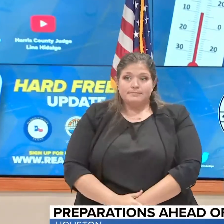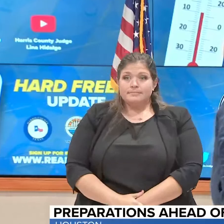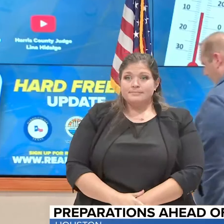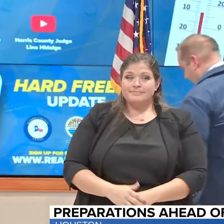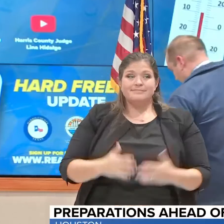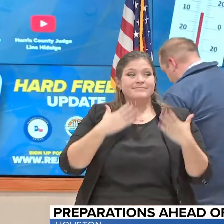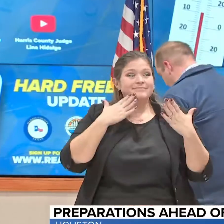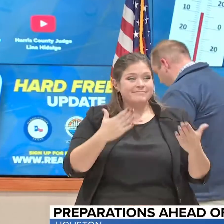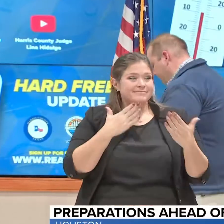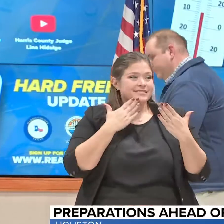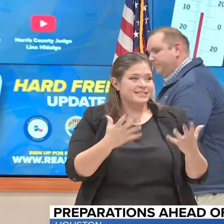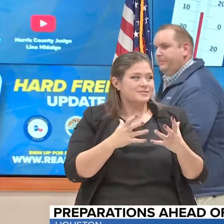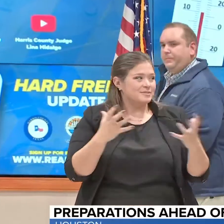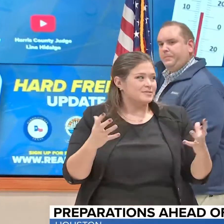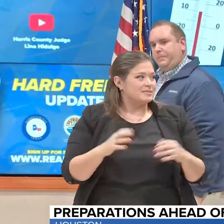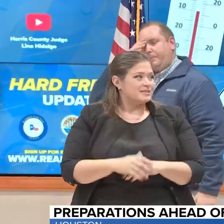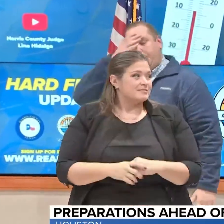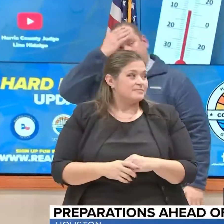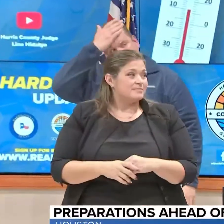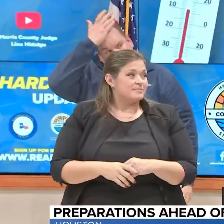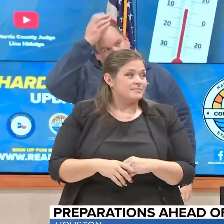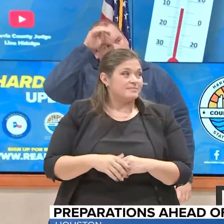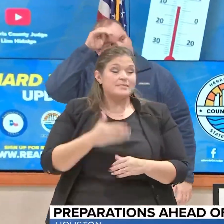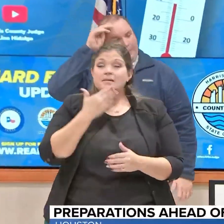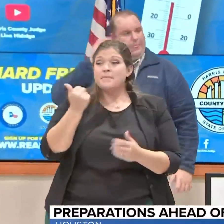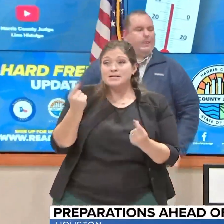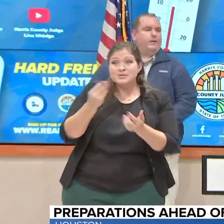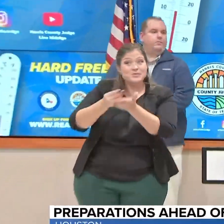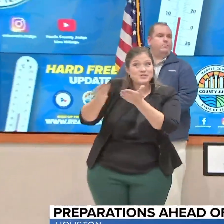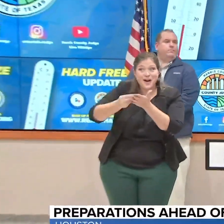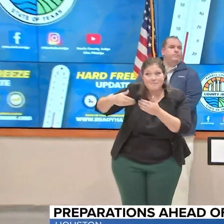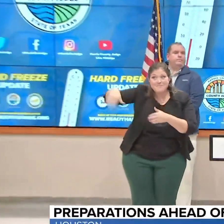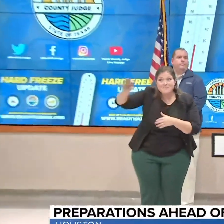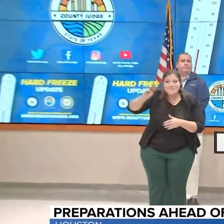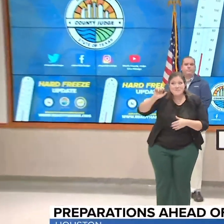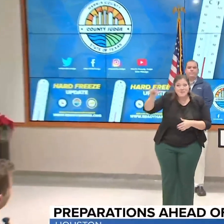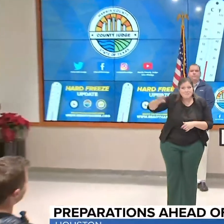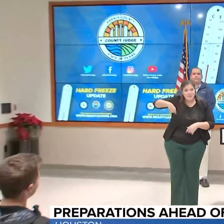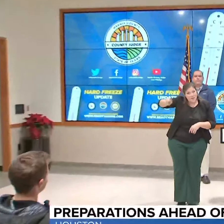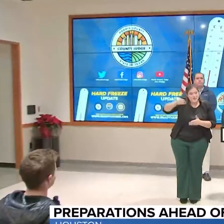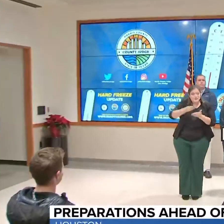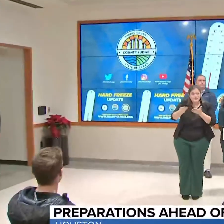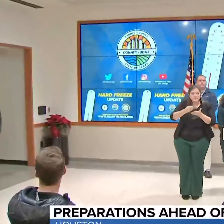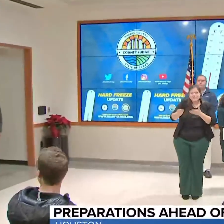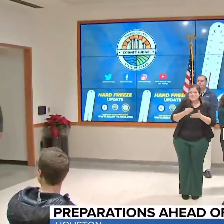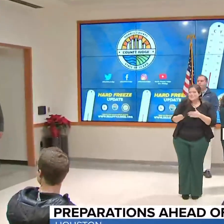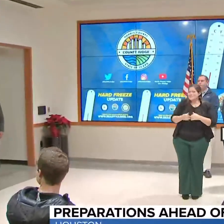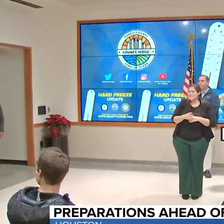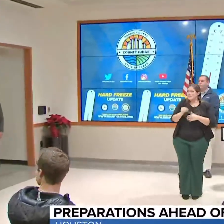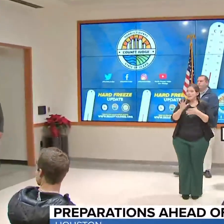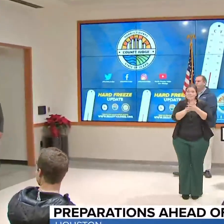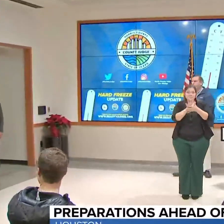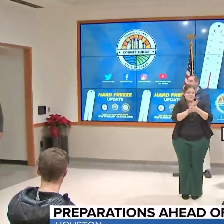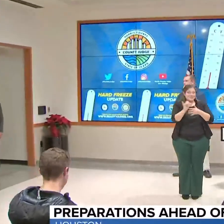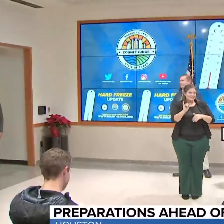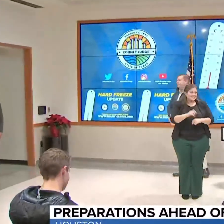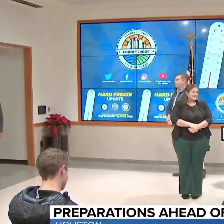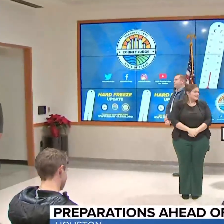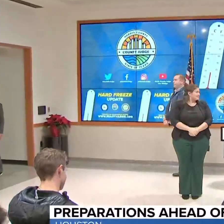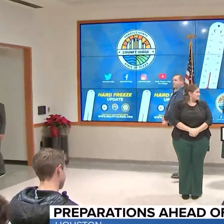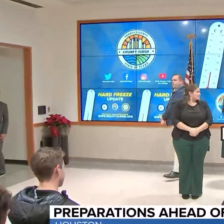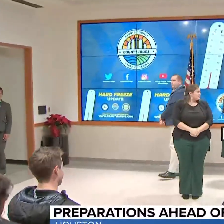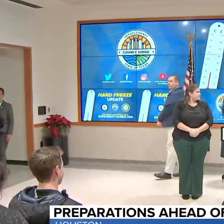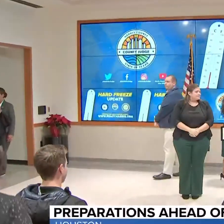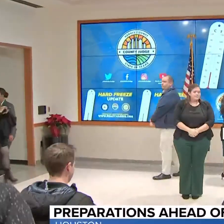Thank you. Thank you so much. Best thing you can do is be in the mall. Yeah, be in the mall. Thank you so much. All right.